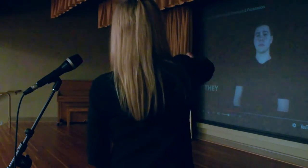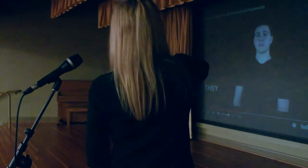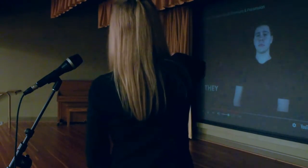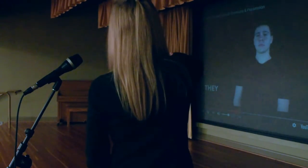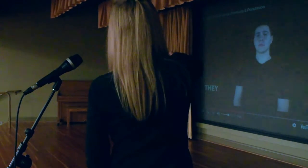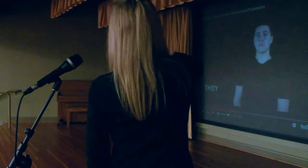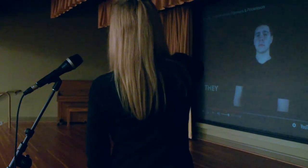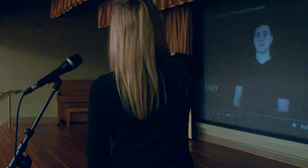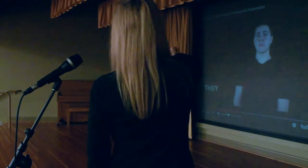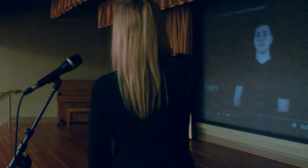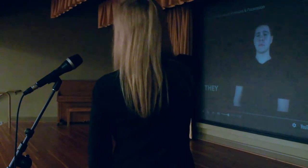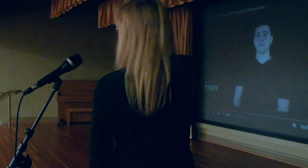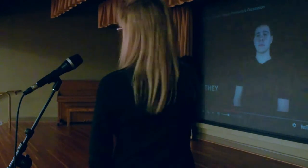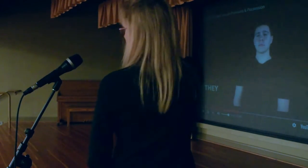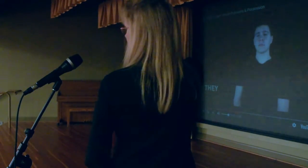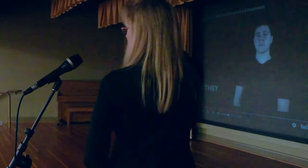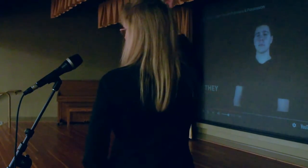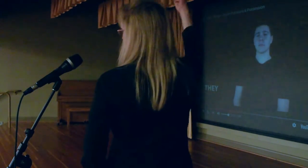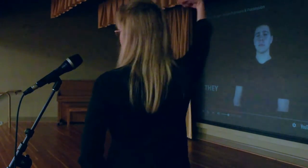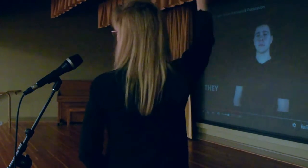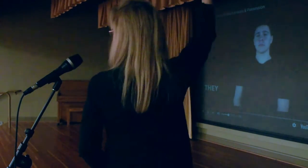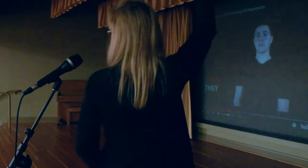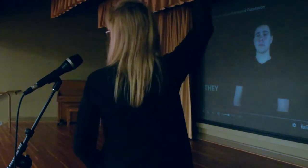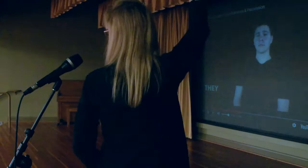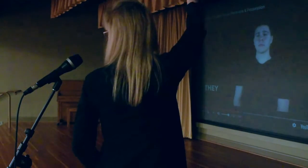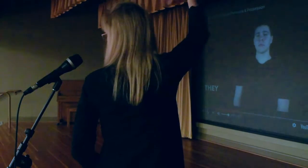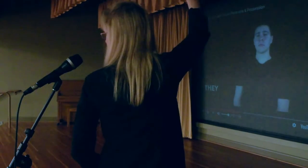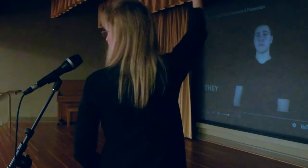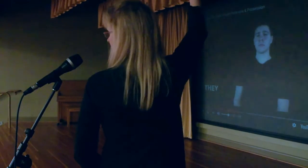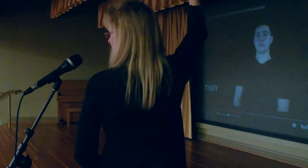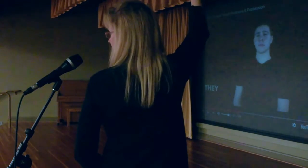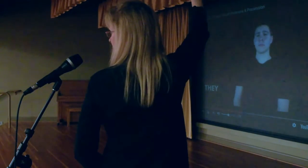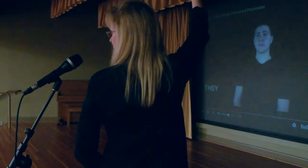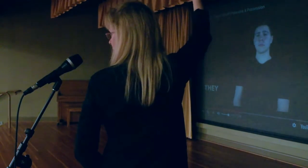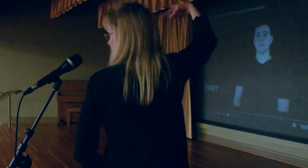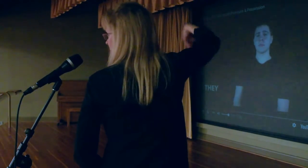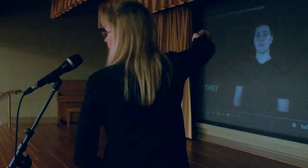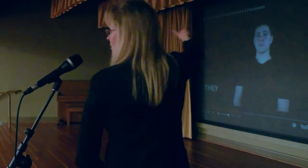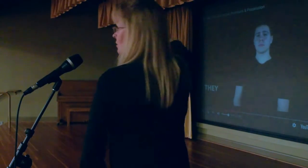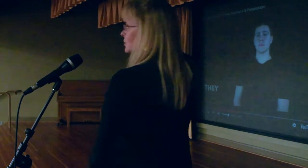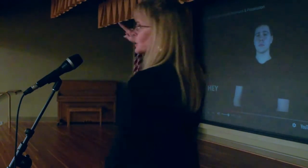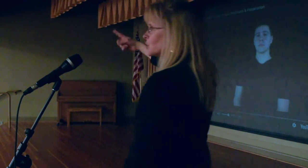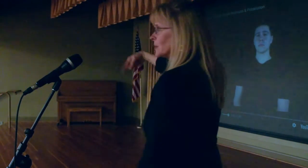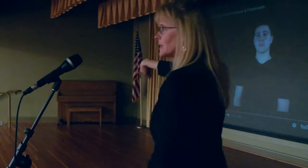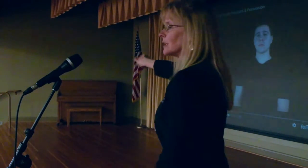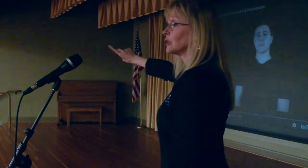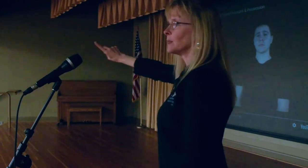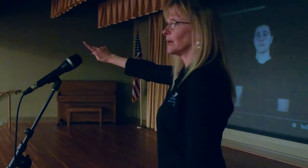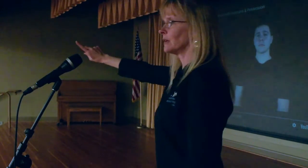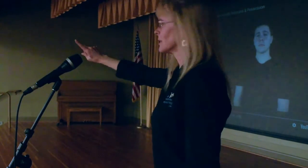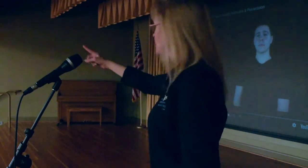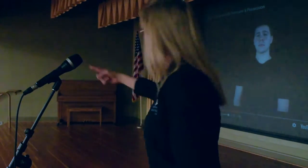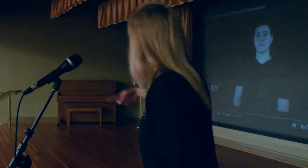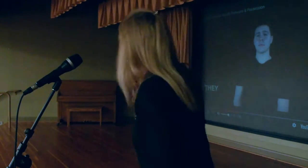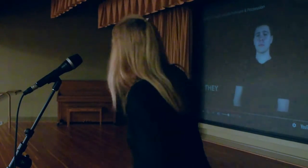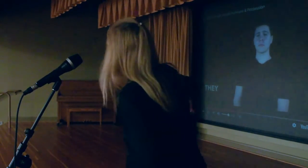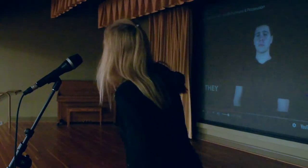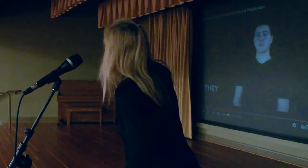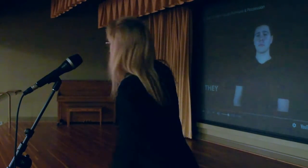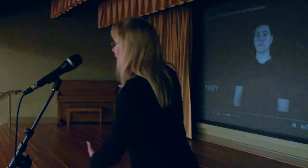like that, like woo-hoo. Okay? So just twist it a little bit because we want to get, it's like